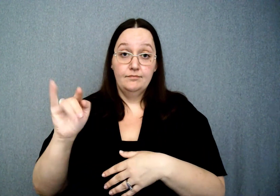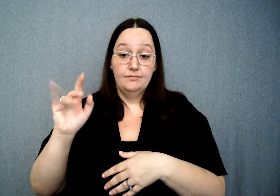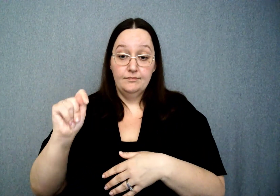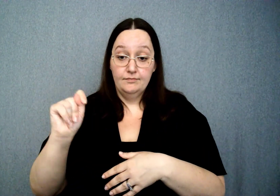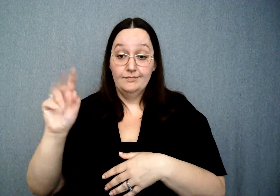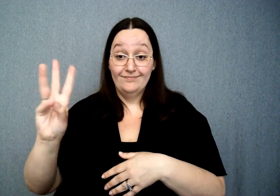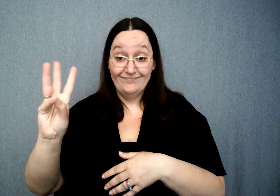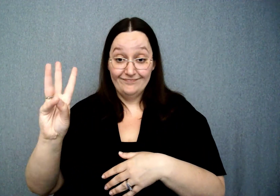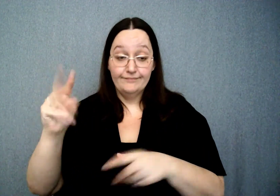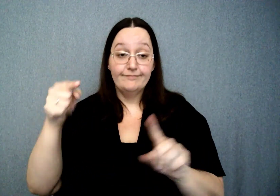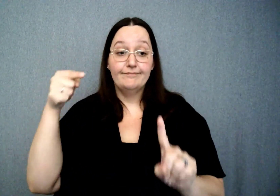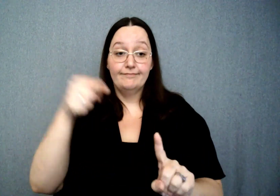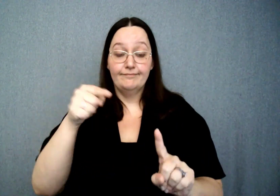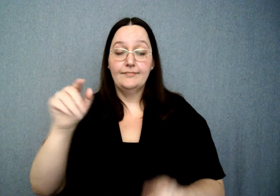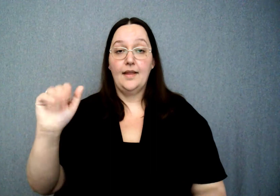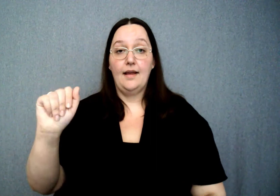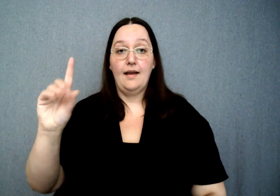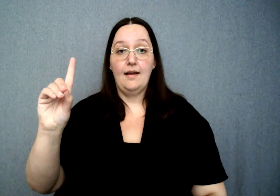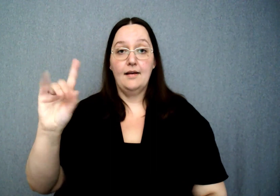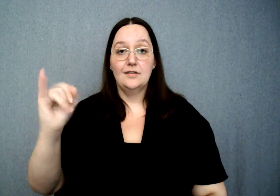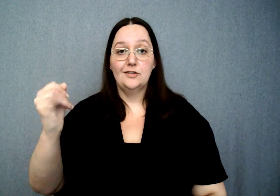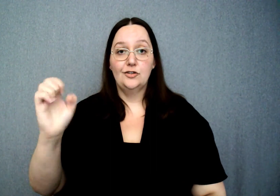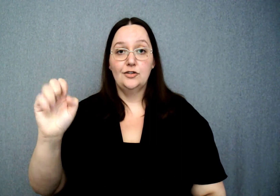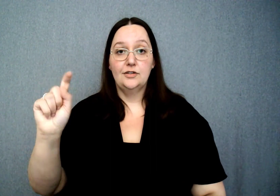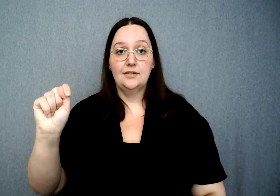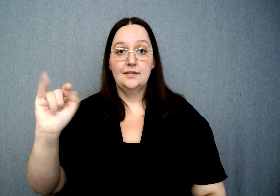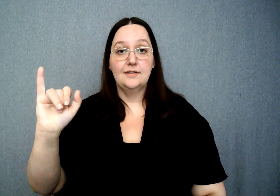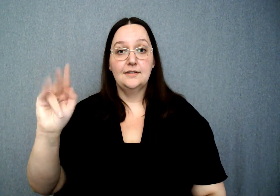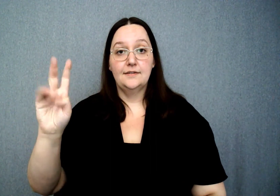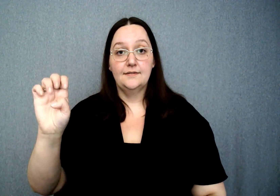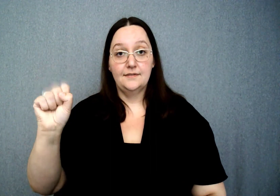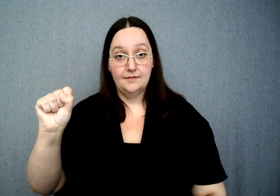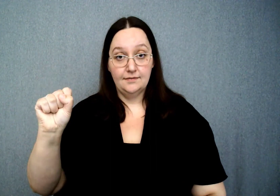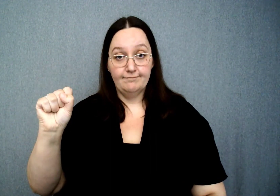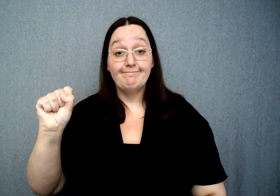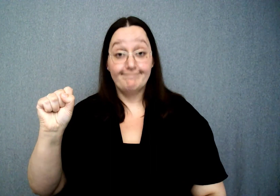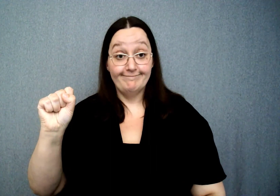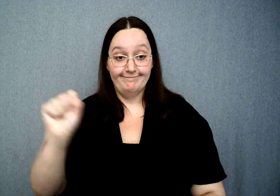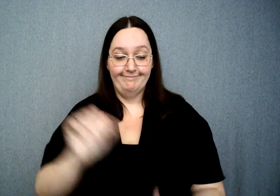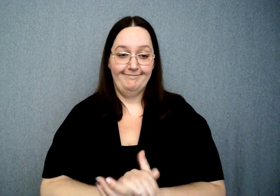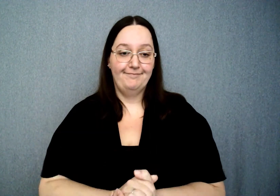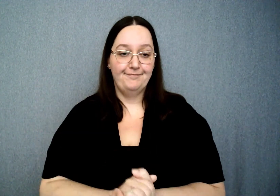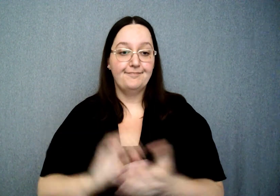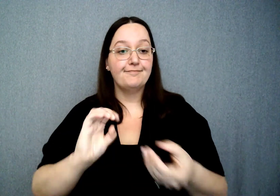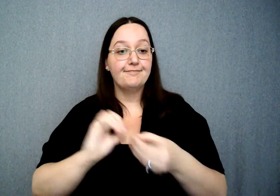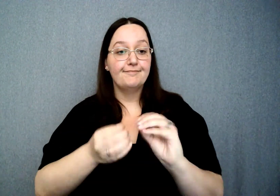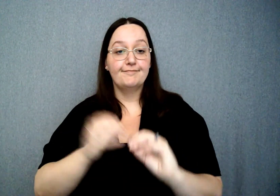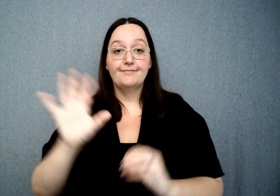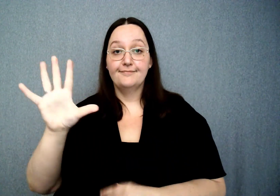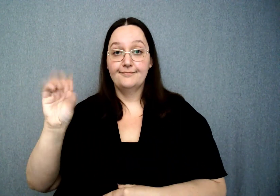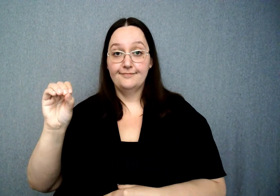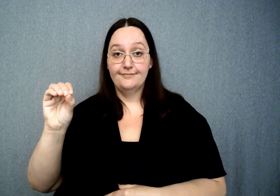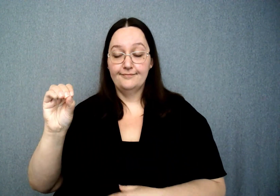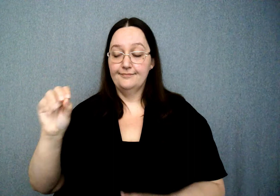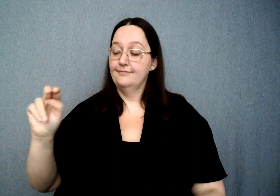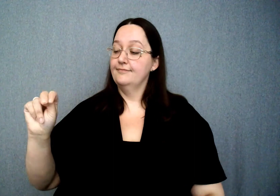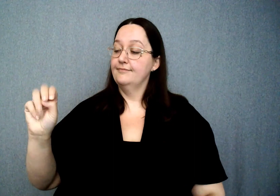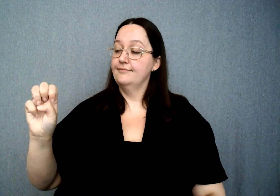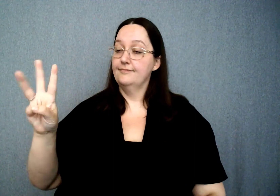Our last section of Unit 6 is 50 through 60, and these are our adjectives. Number 50,